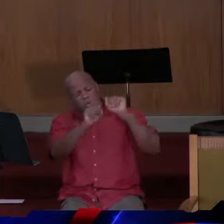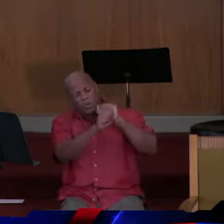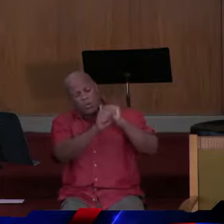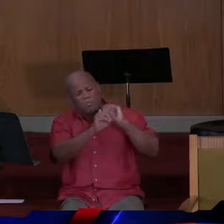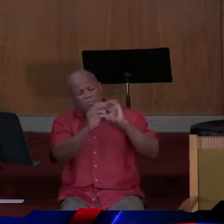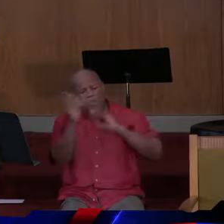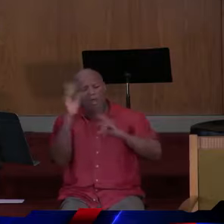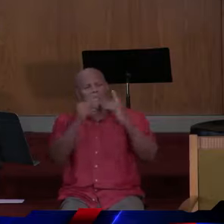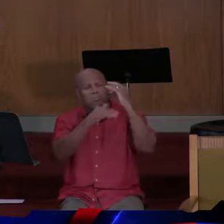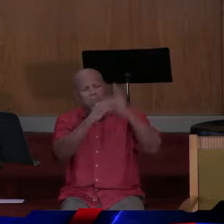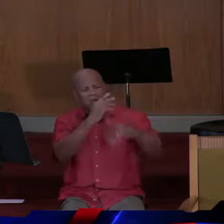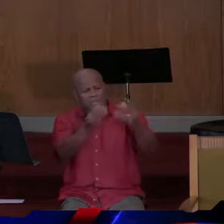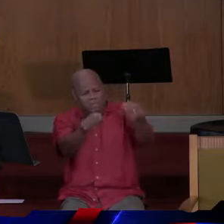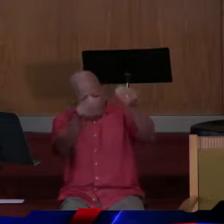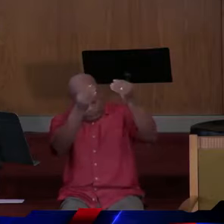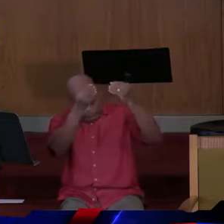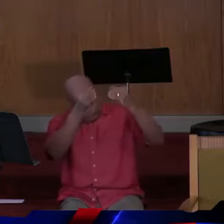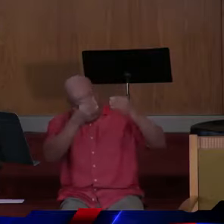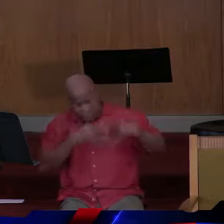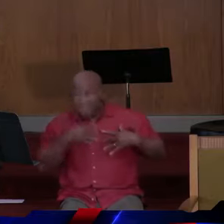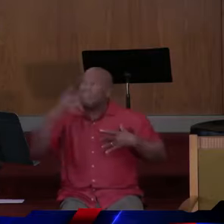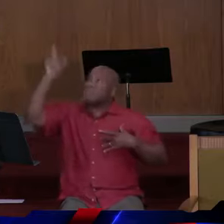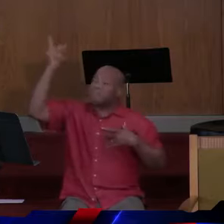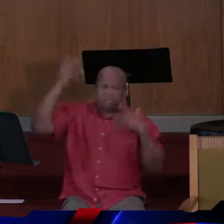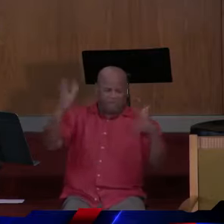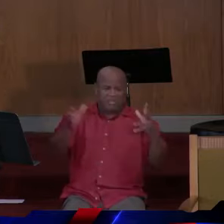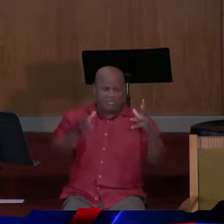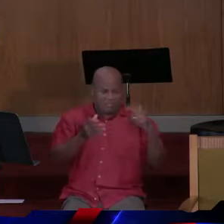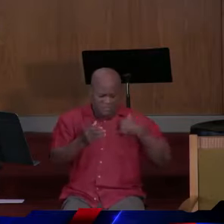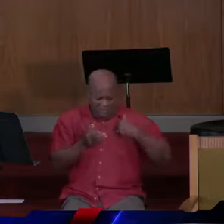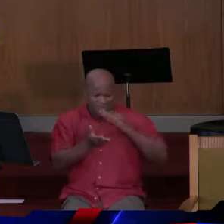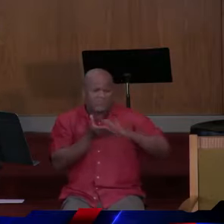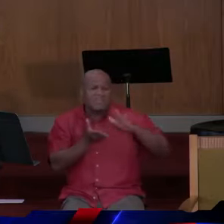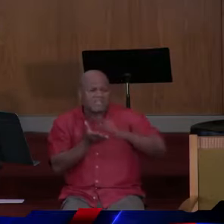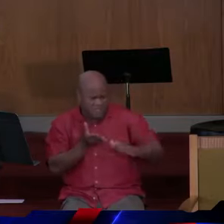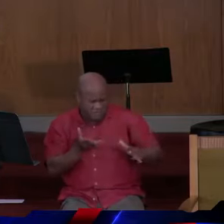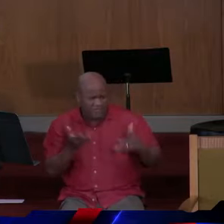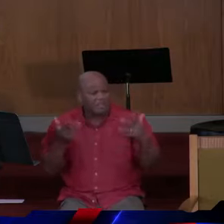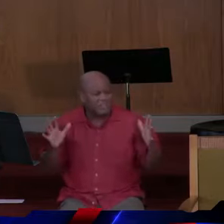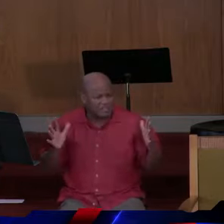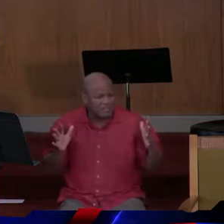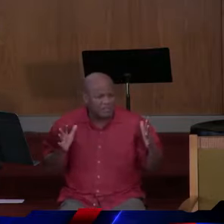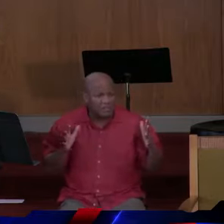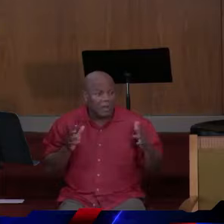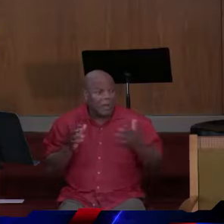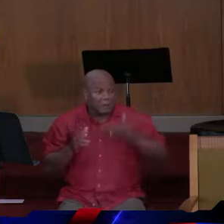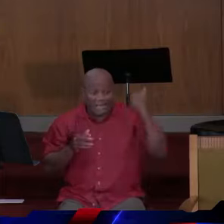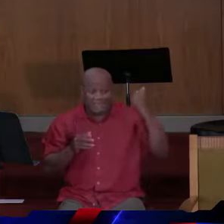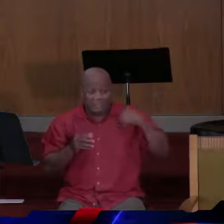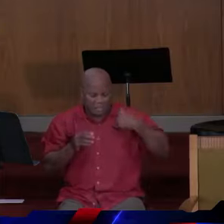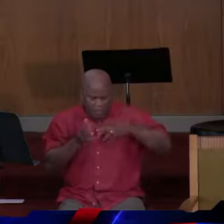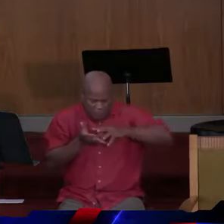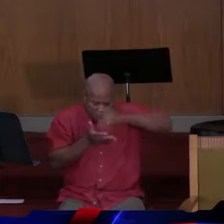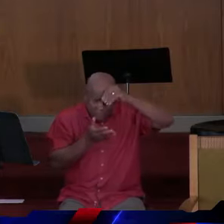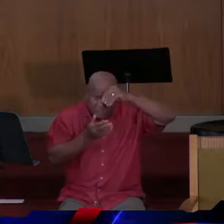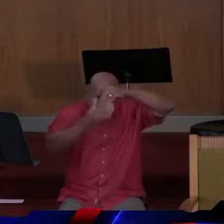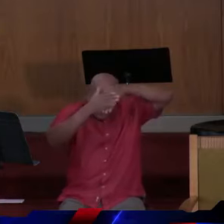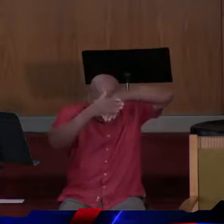me. He has forgiven me. Come on, somebody. At best, I'm learning how to walk